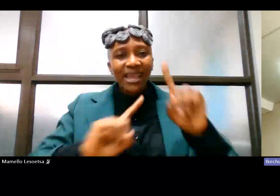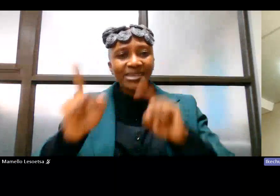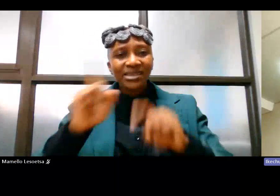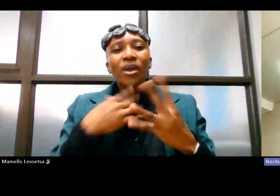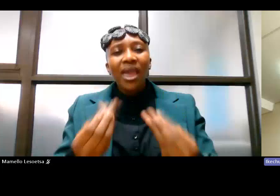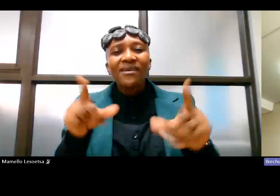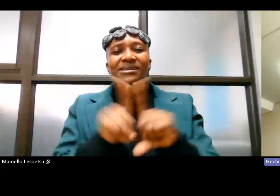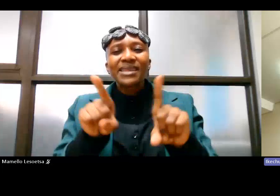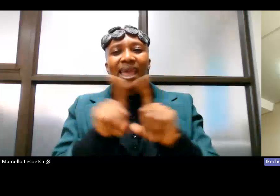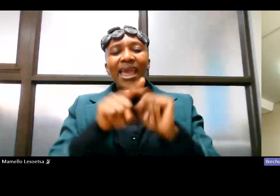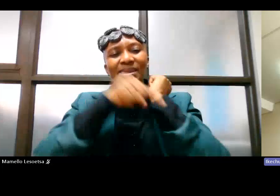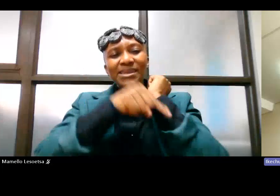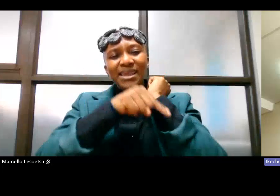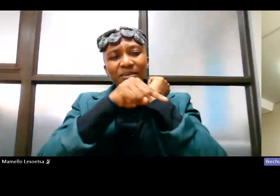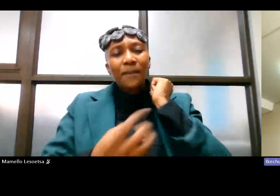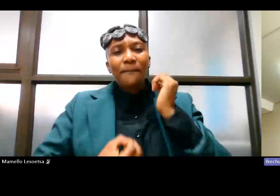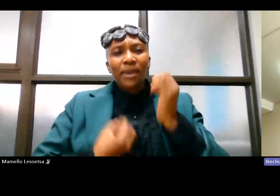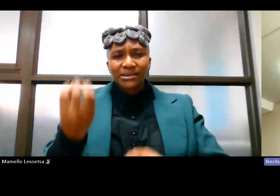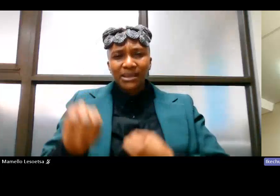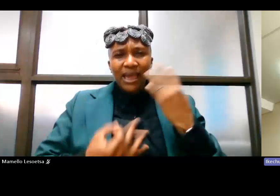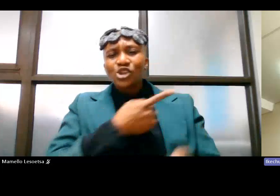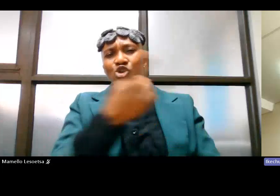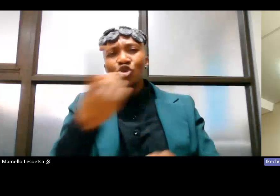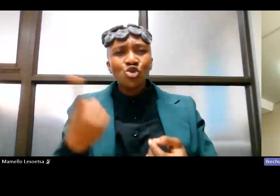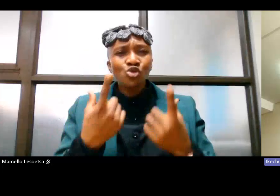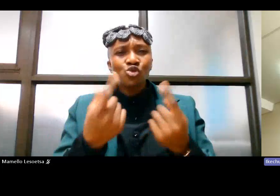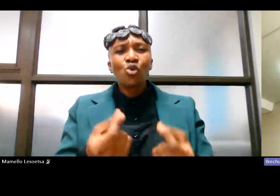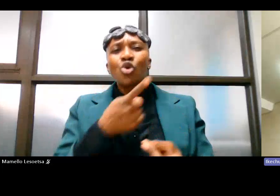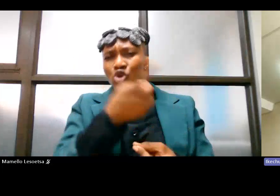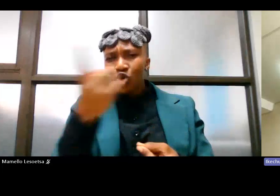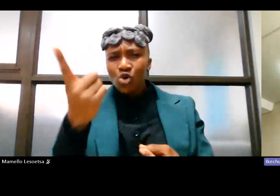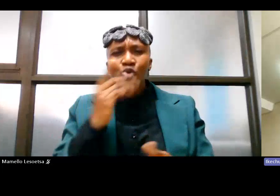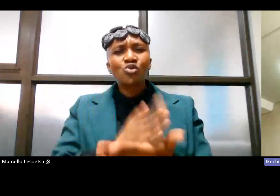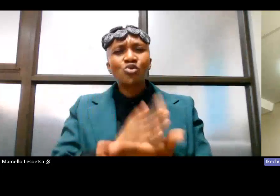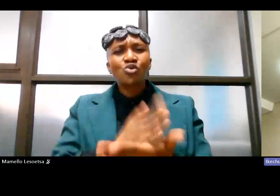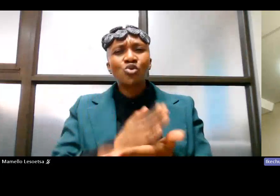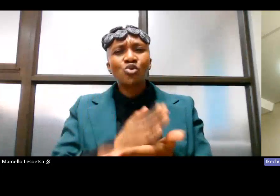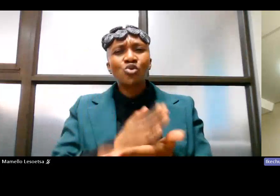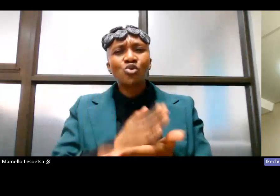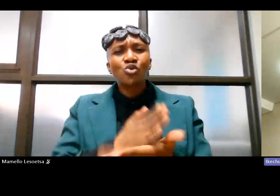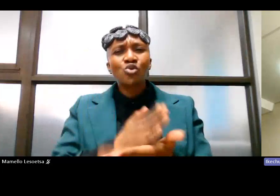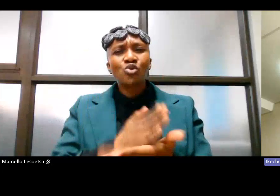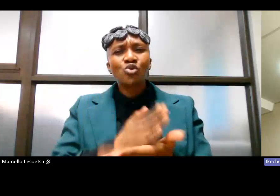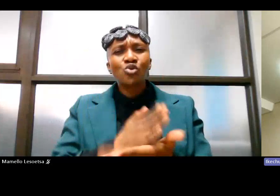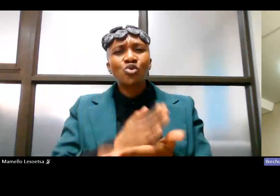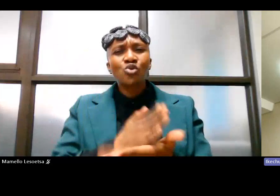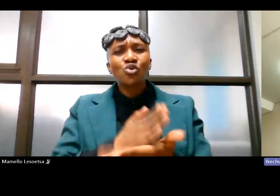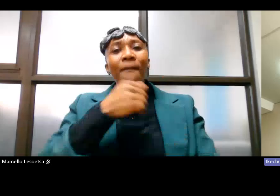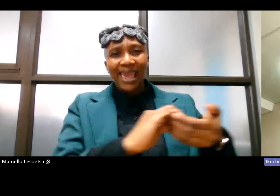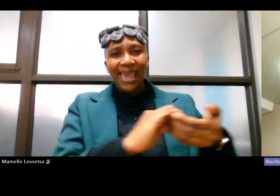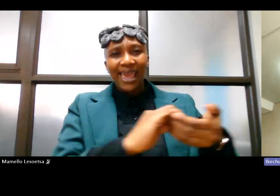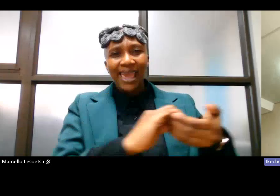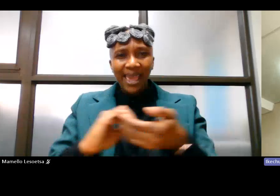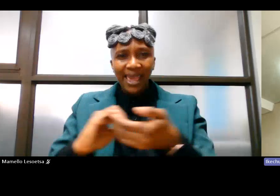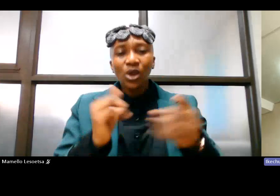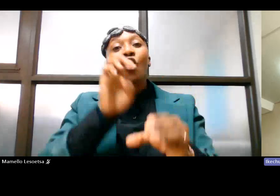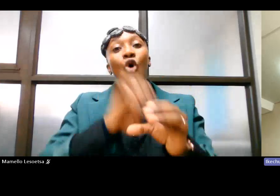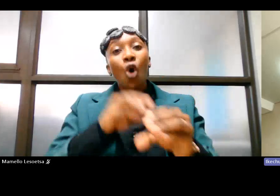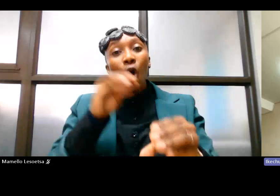are bringing. You're really making effort to engage with the content, to bring your own insights, to